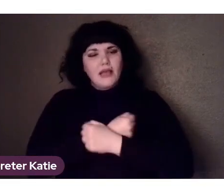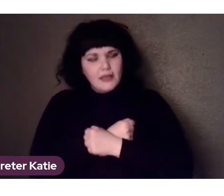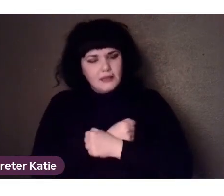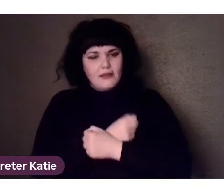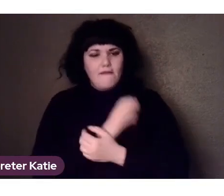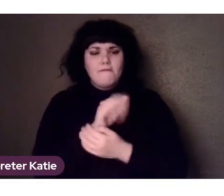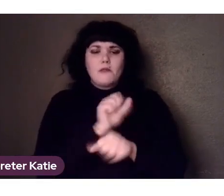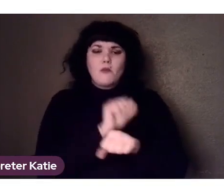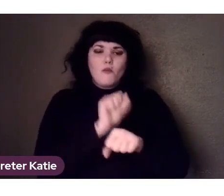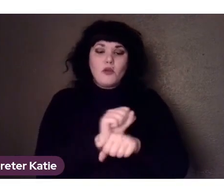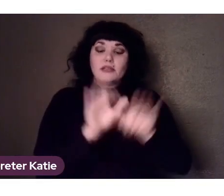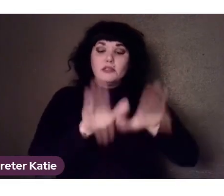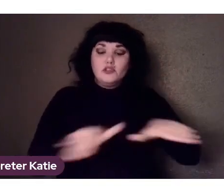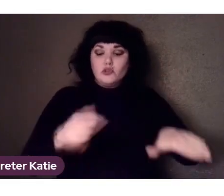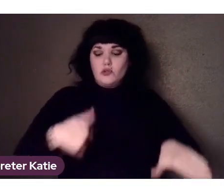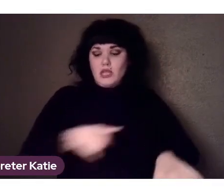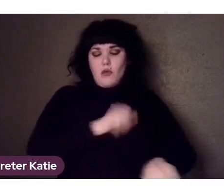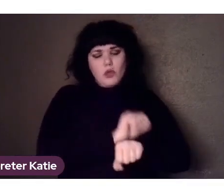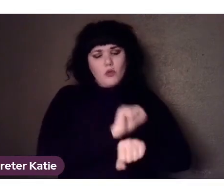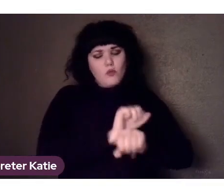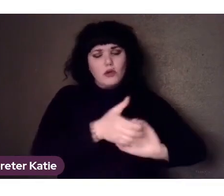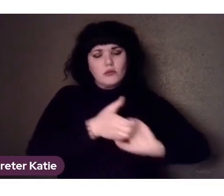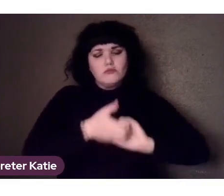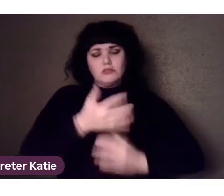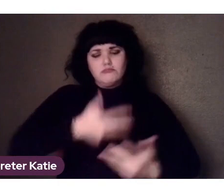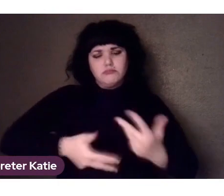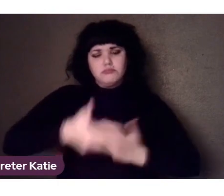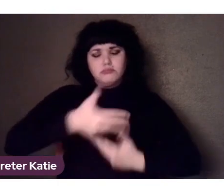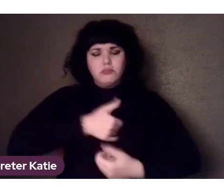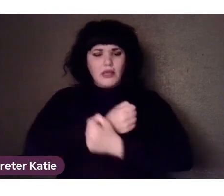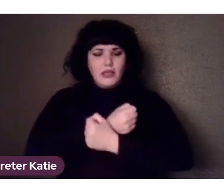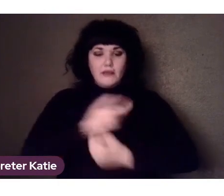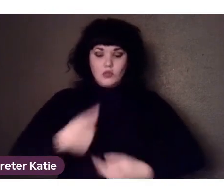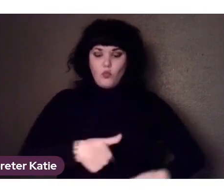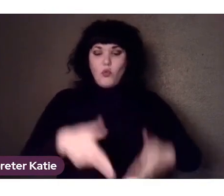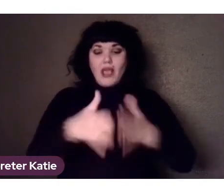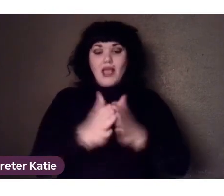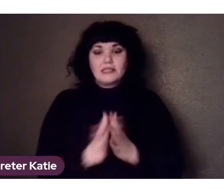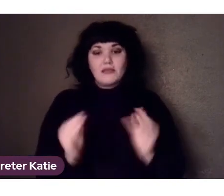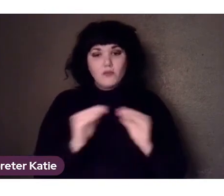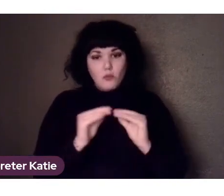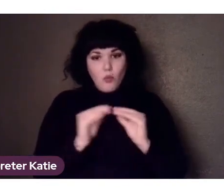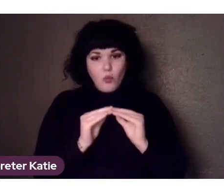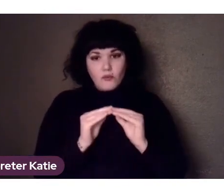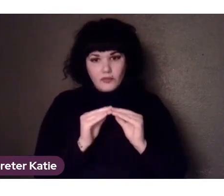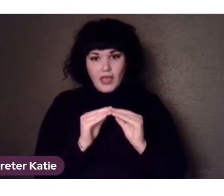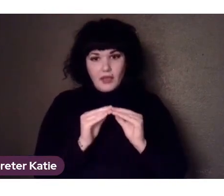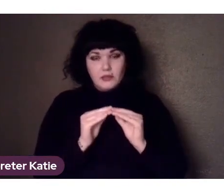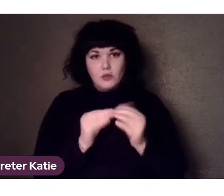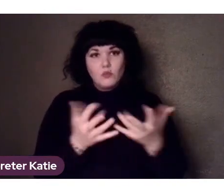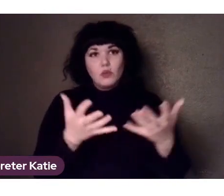work with. So we were asking for more of that into the future.